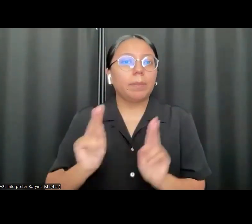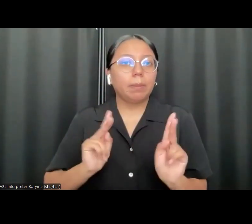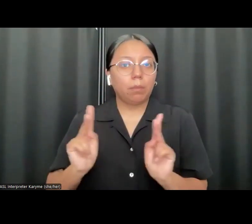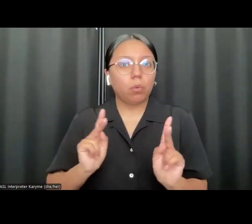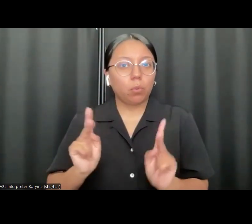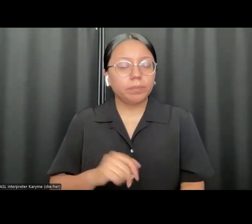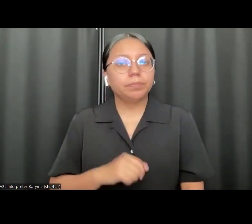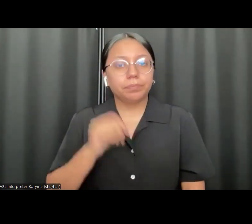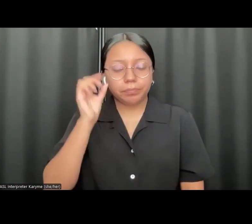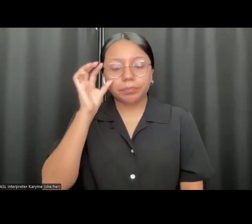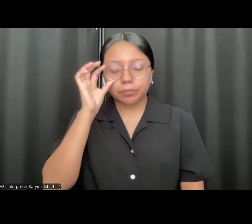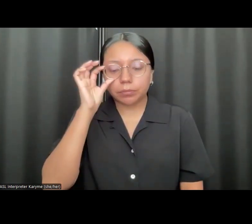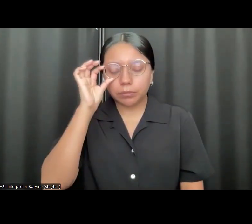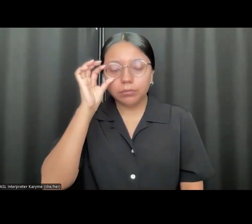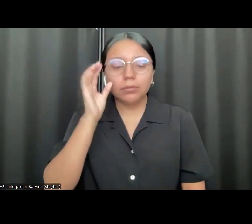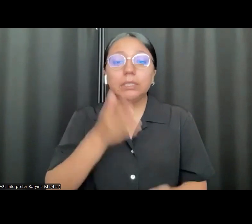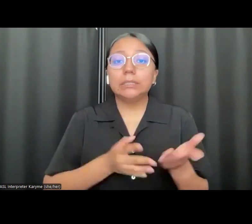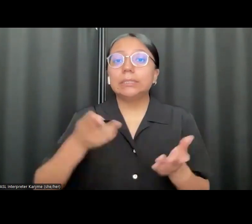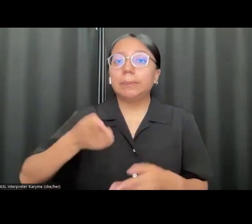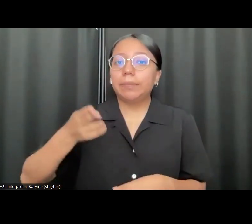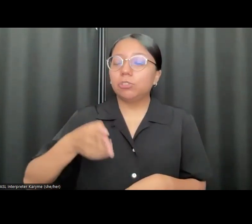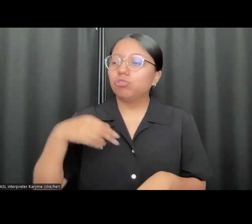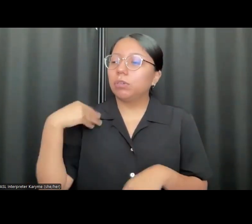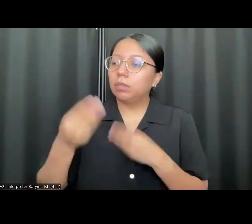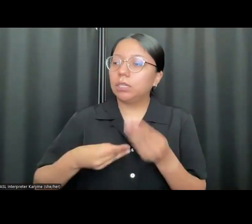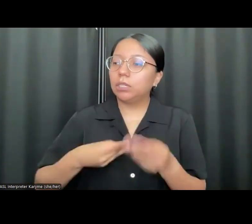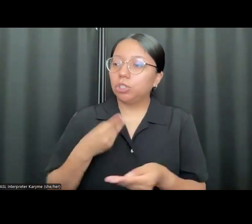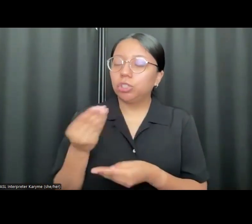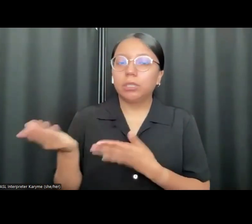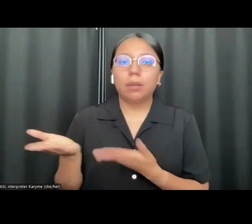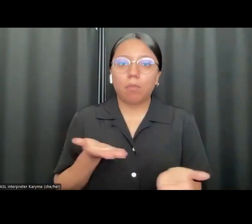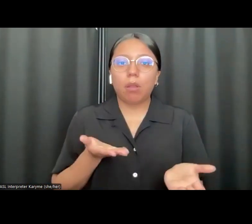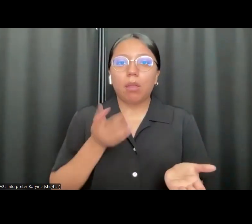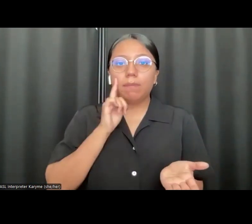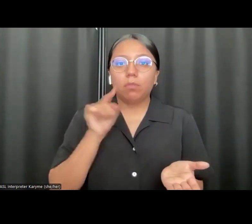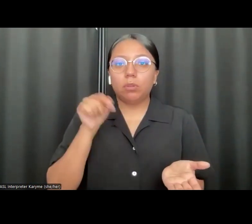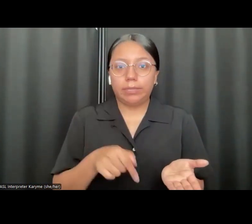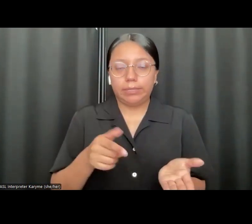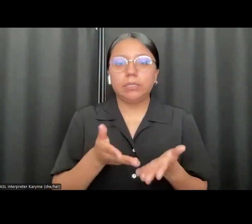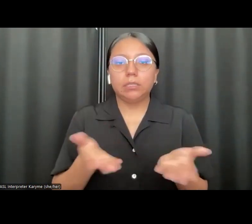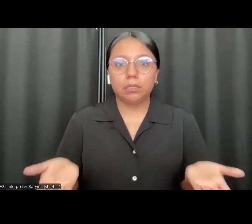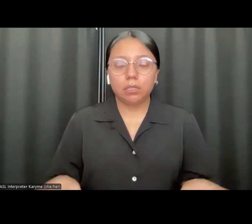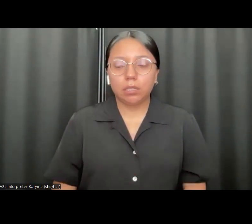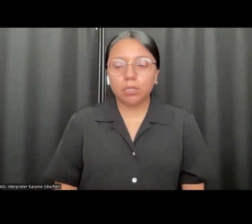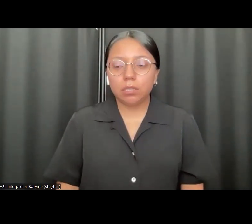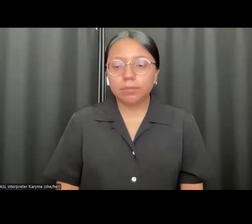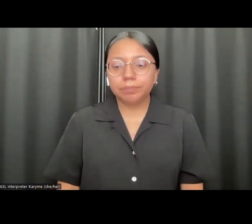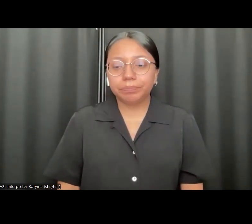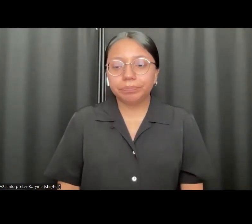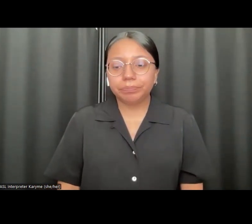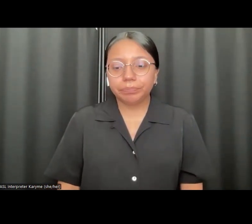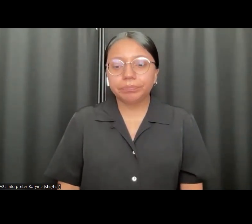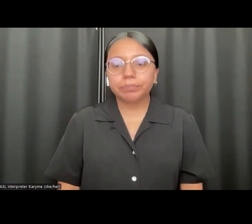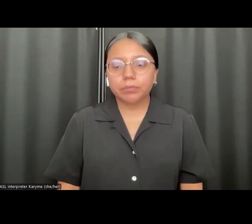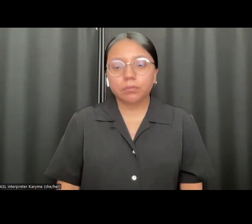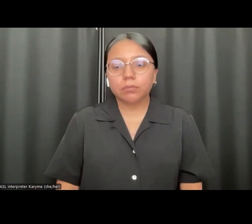of the histories and lineages that I brought to building this installation. And some notes about it